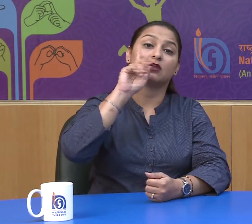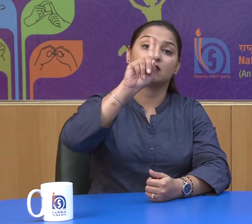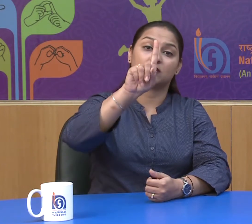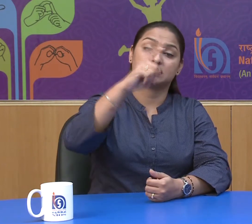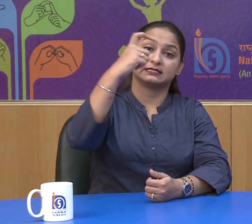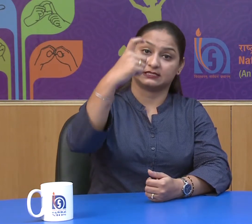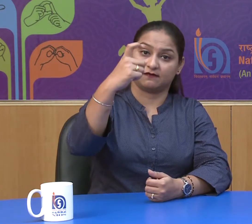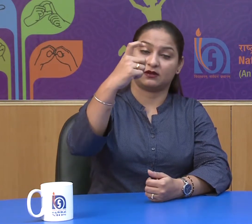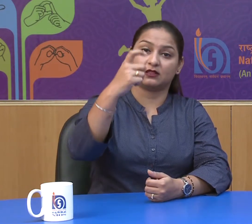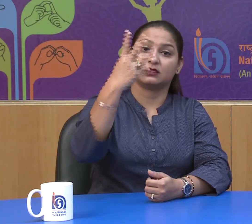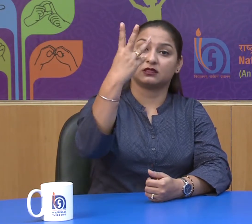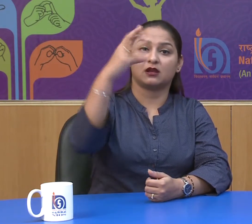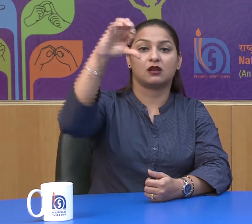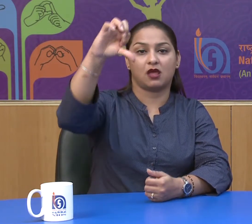1739 AD